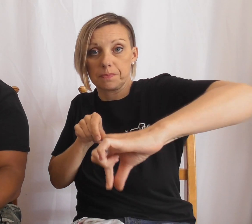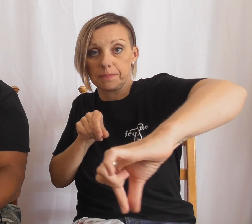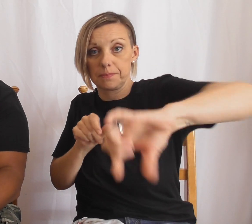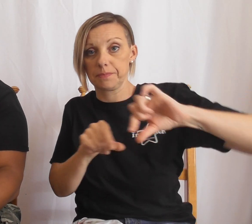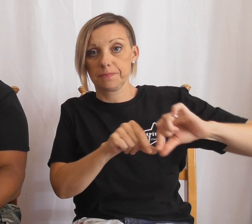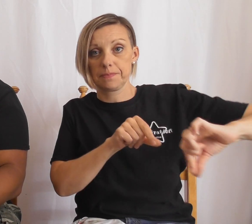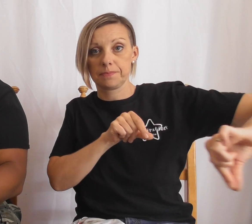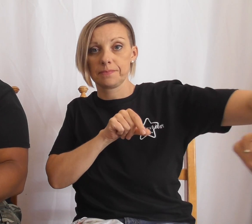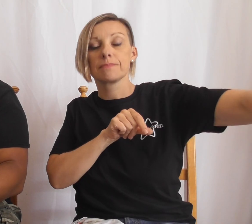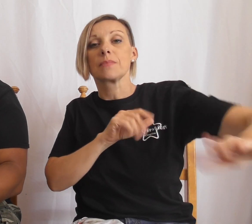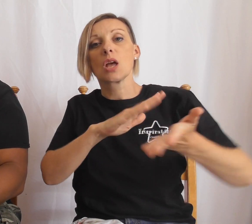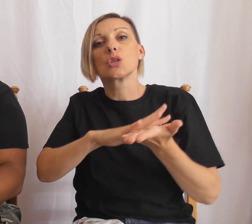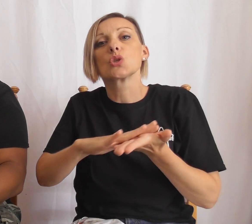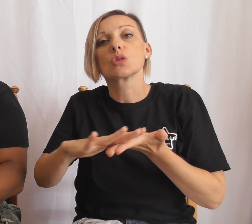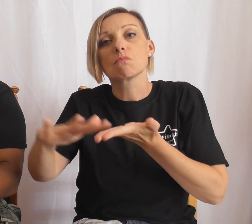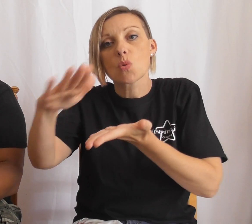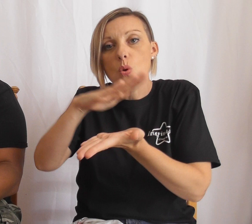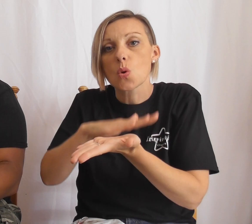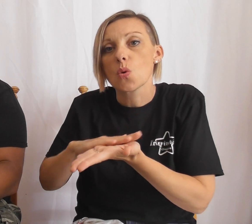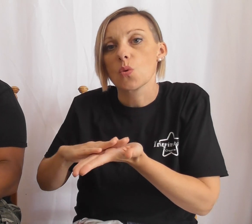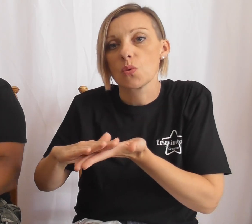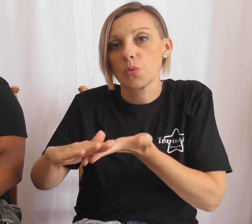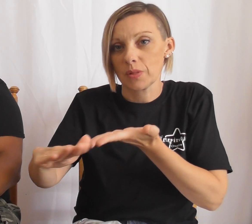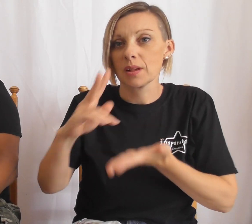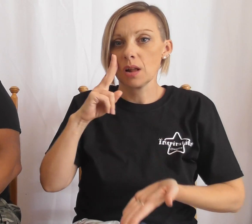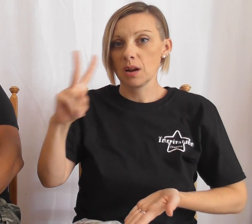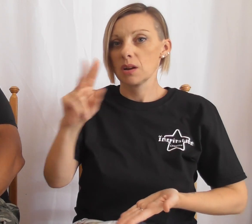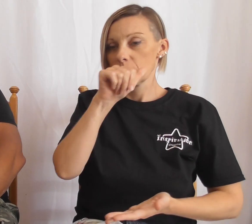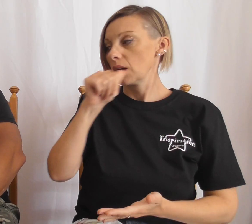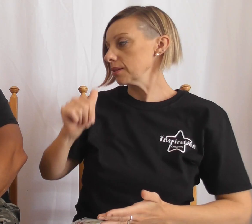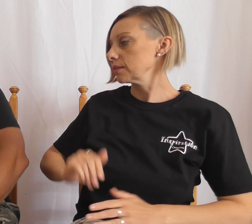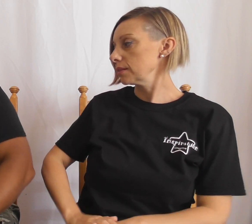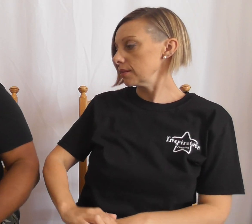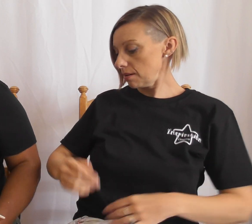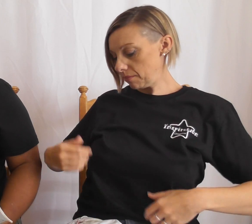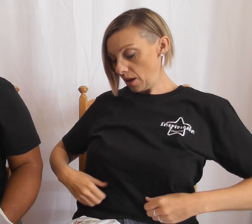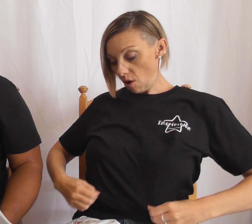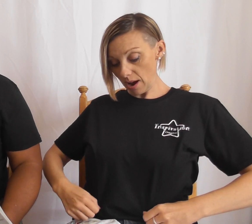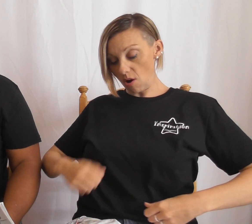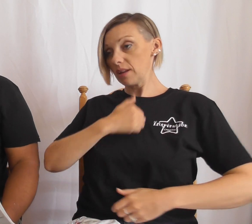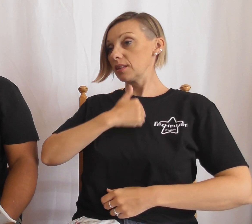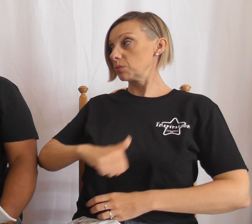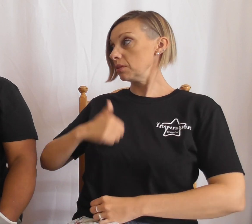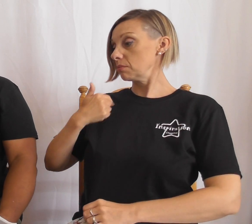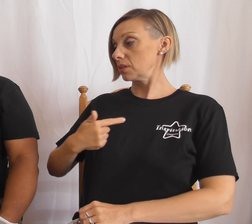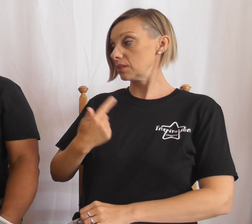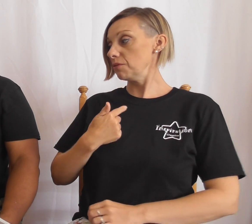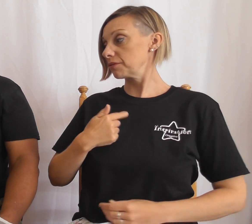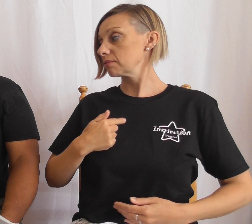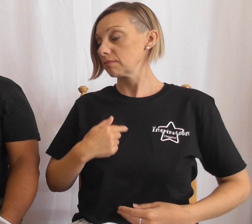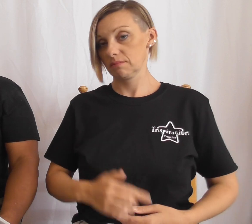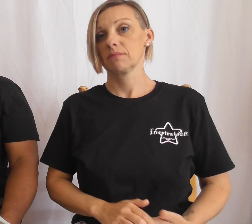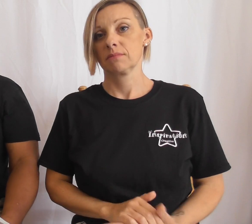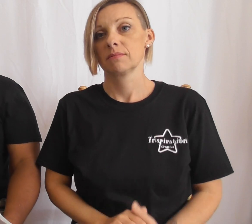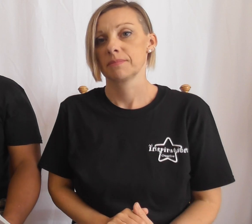to smooth it all out. And you look nice. How's yours? How's your t-shirt? I ironed this one myself.